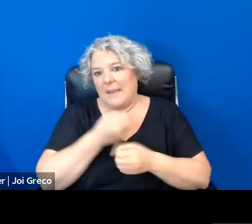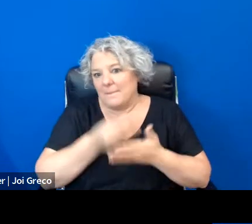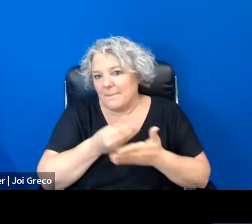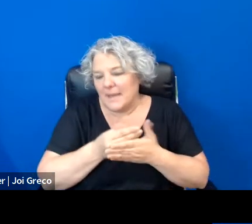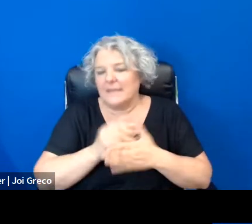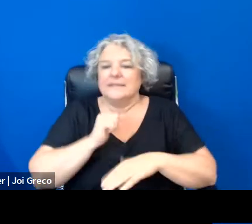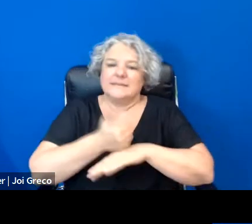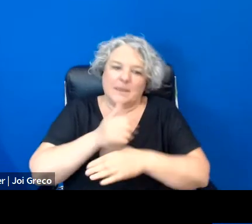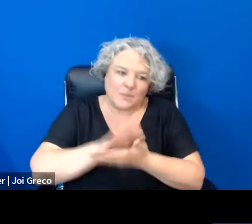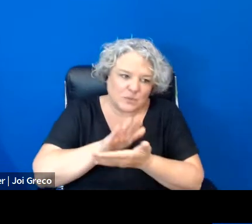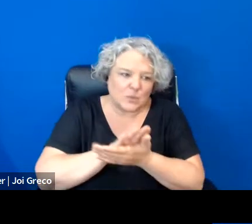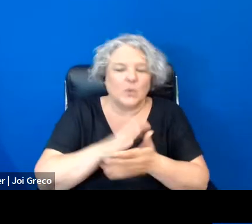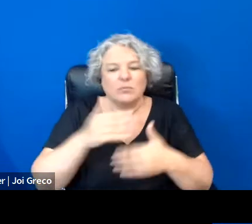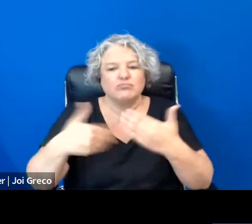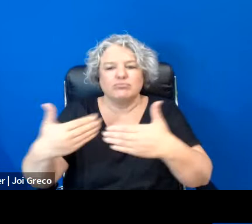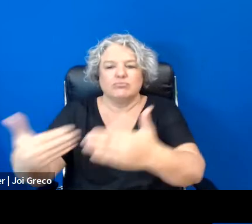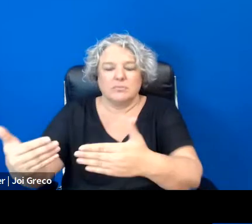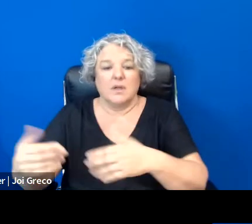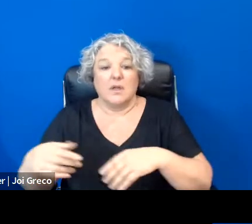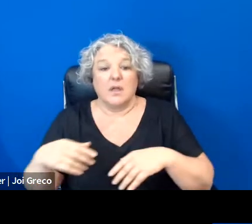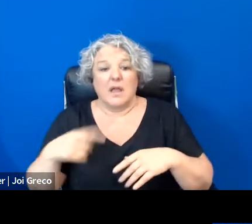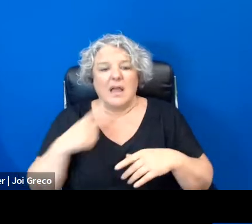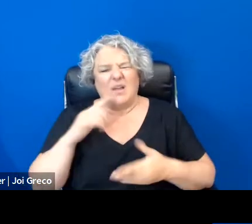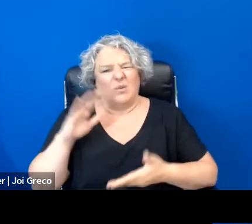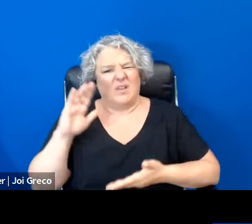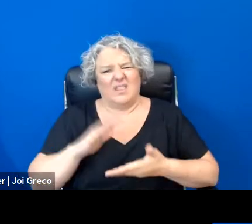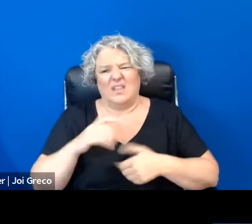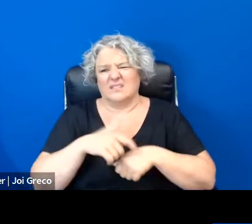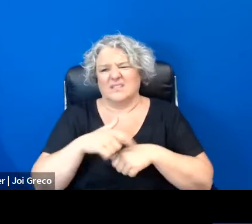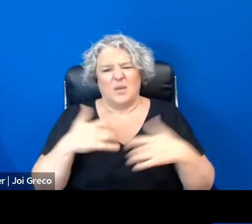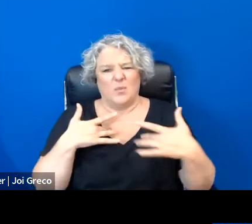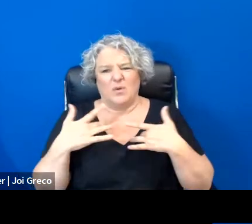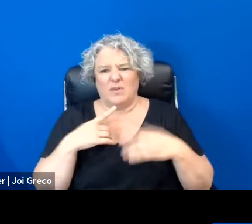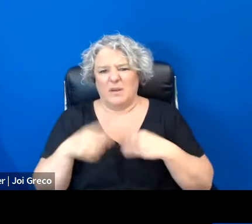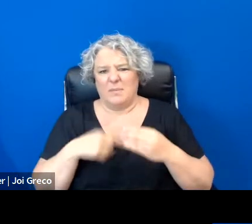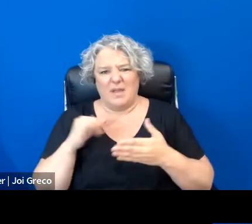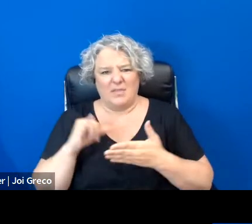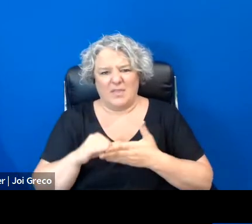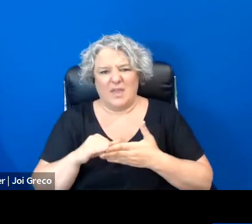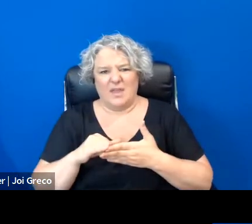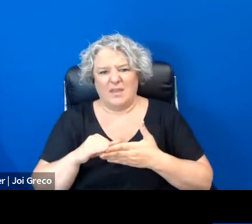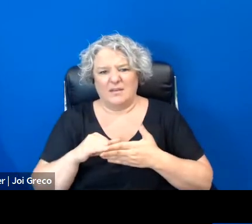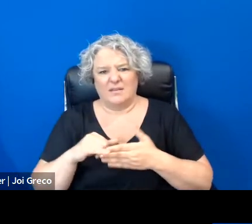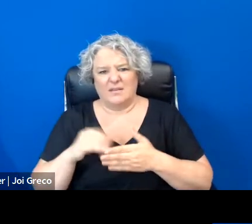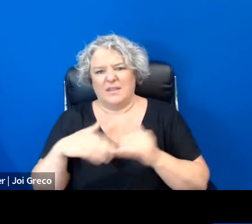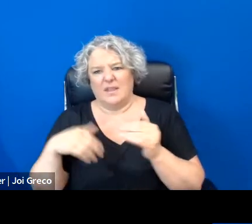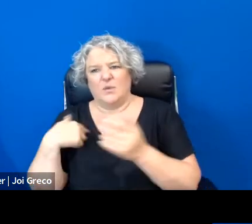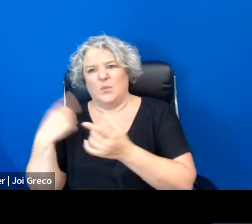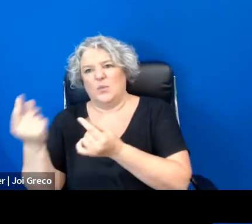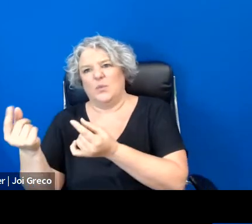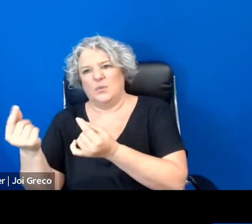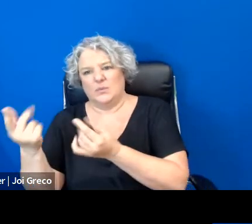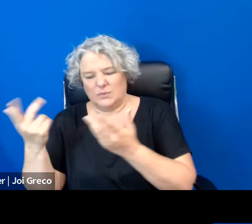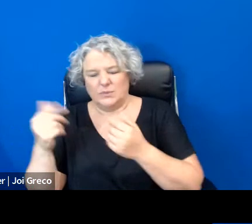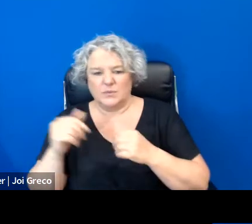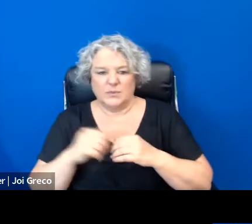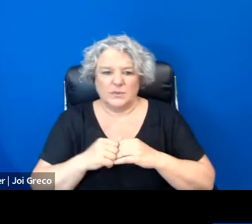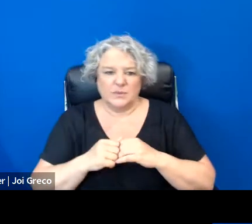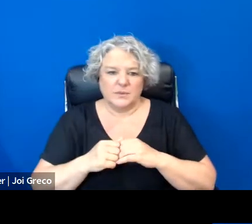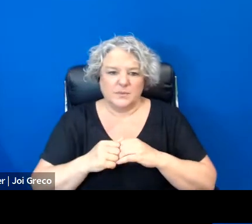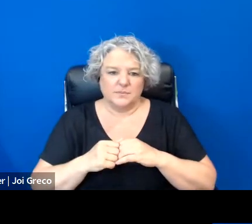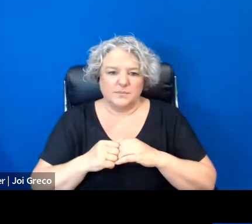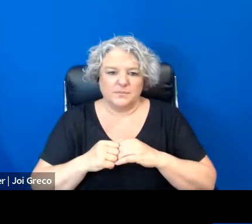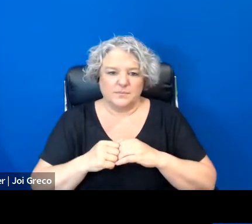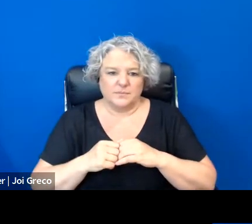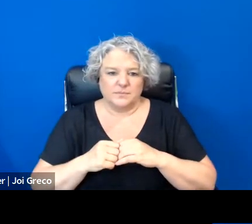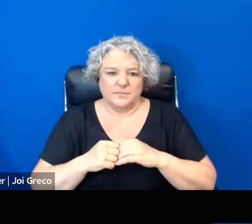school. I would spend less time worrying about that than about what we're going to do, tomorrow. I